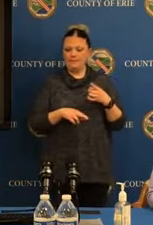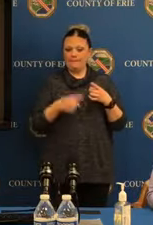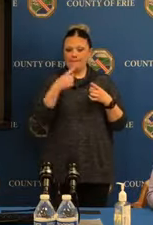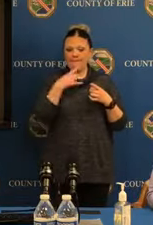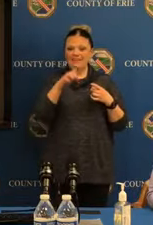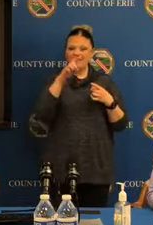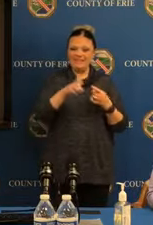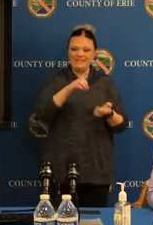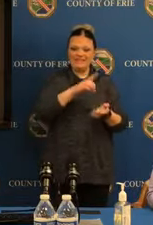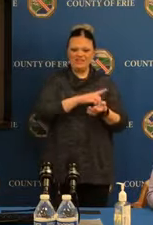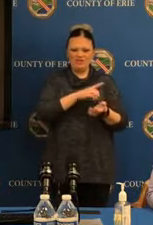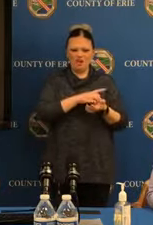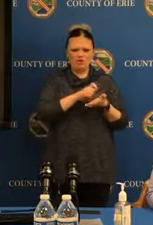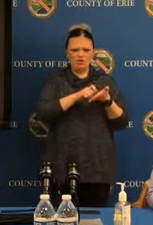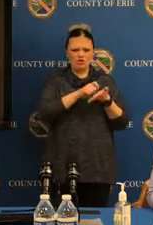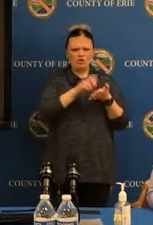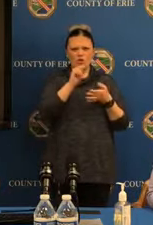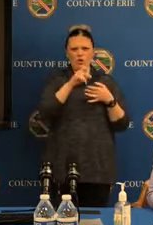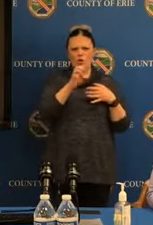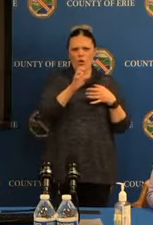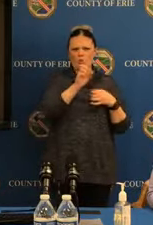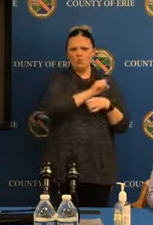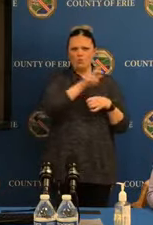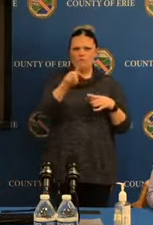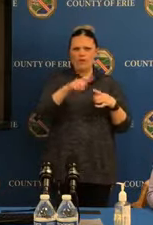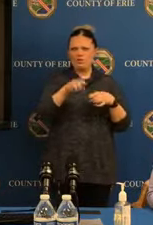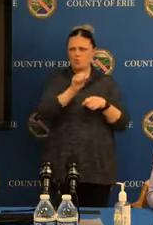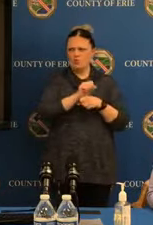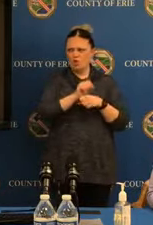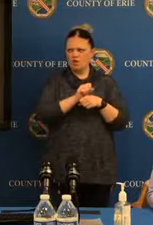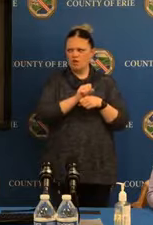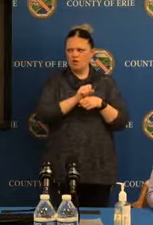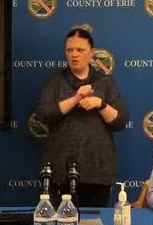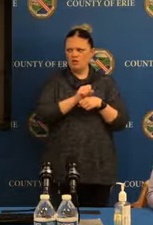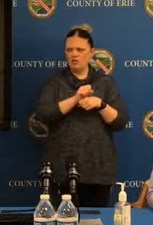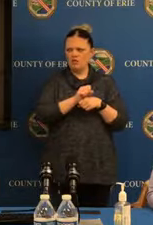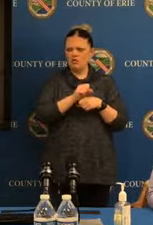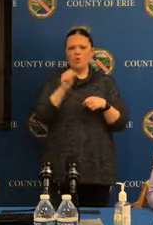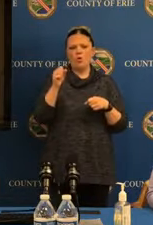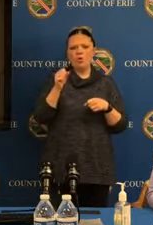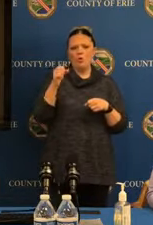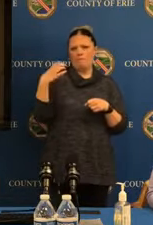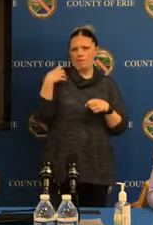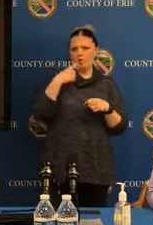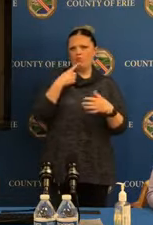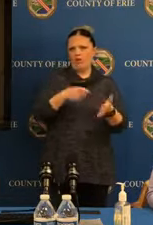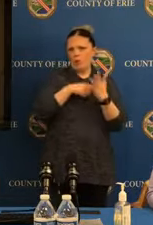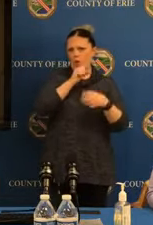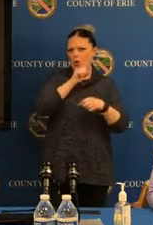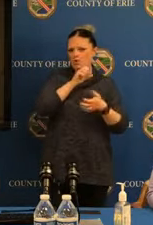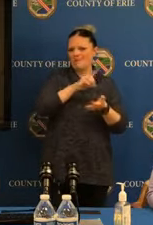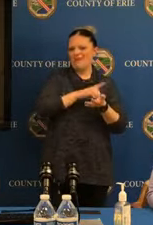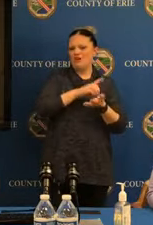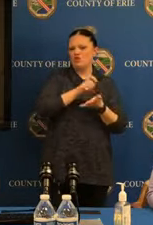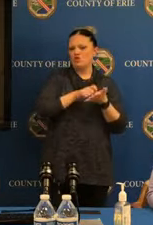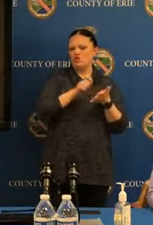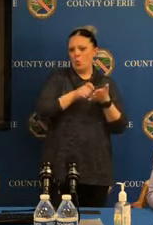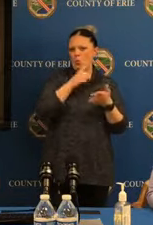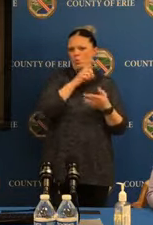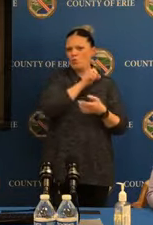need a doctor's note to return to work. Their employers are requiring them to have a doctor's note to return to work, so they're wondering, do they also